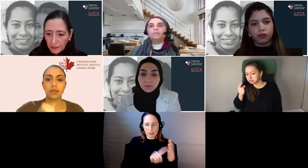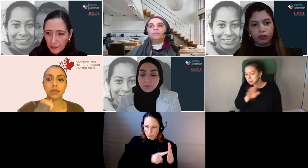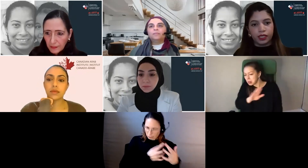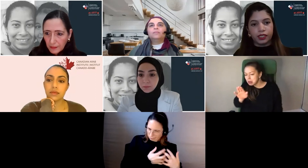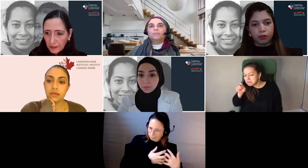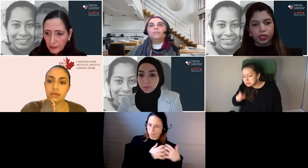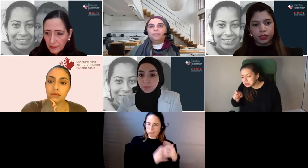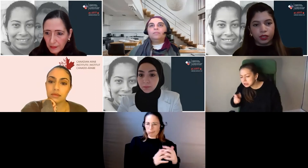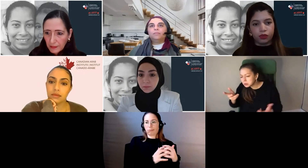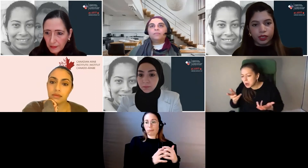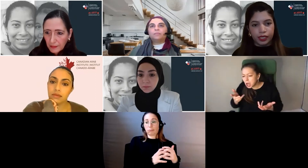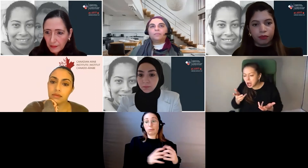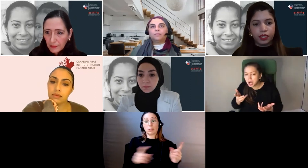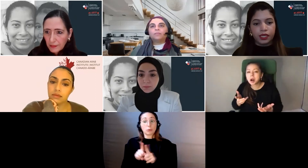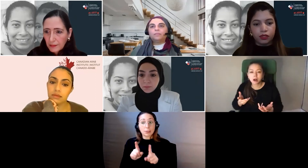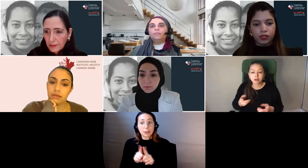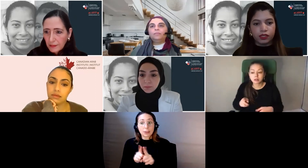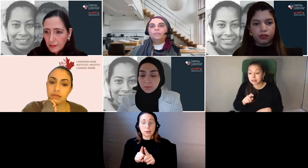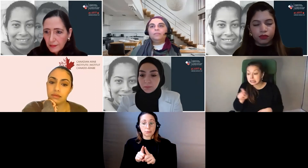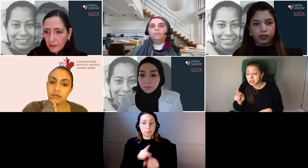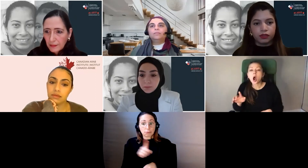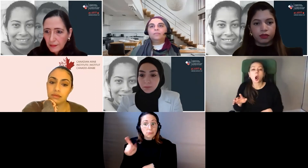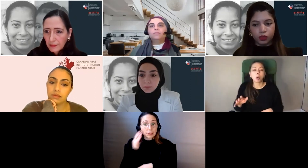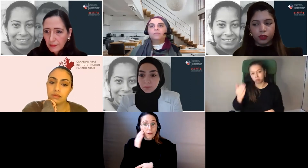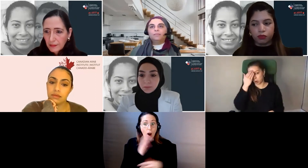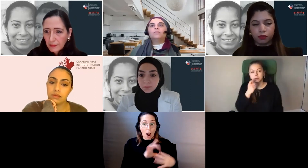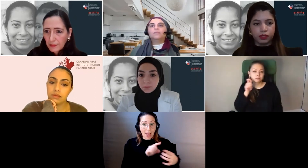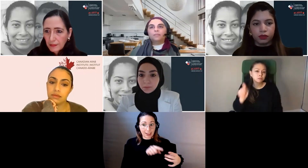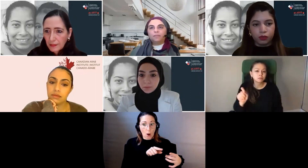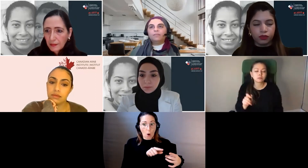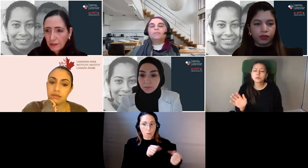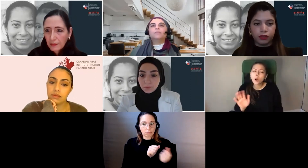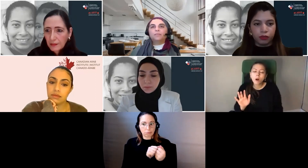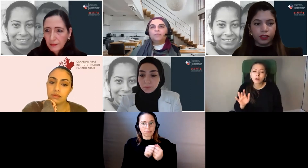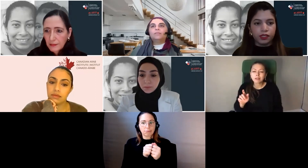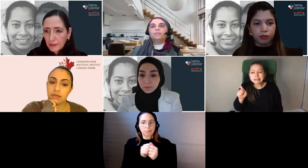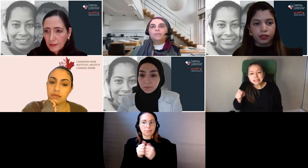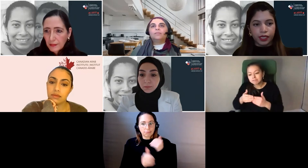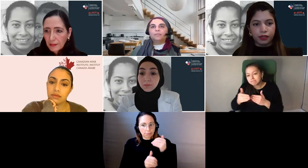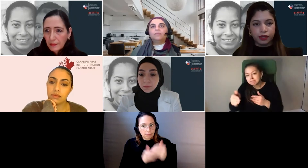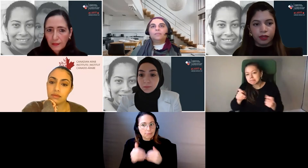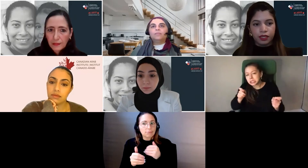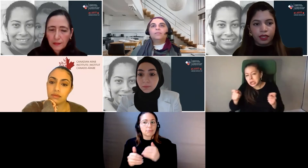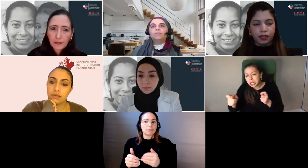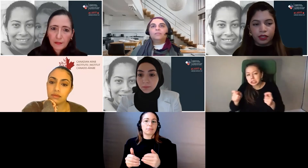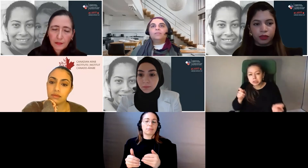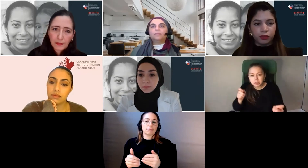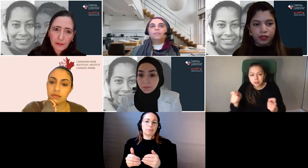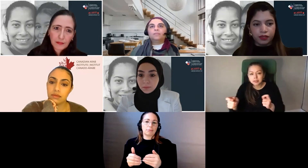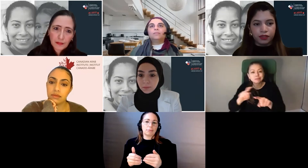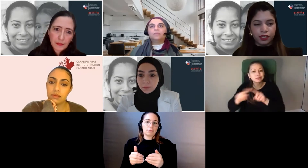keep evolving and keep changing over time as we see different groups of people, groups of immigrants coming to Canada. And